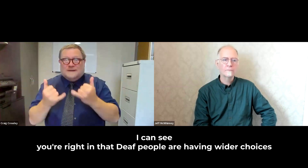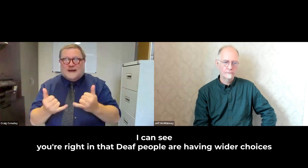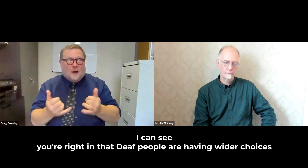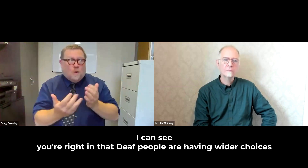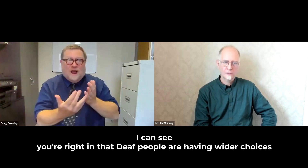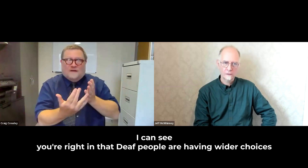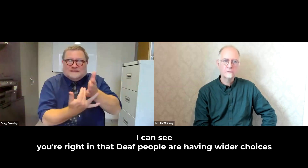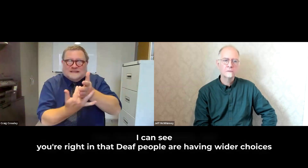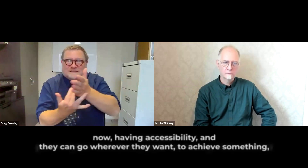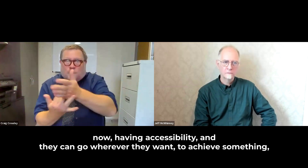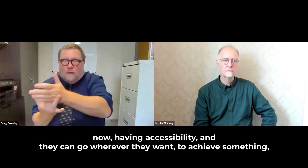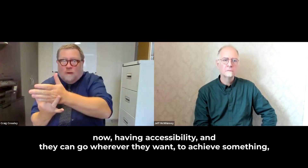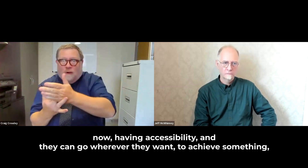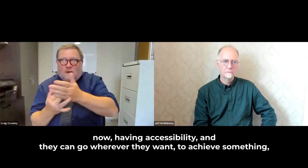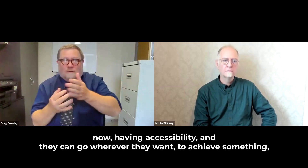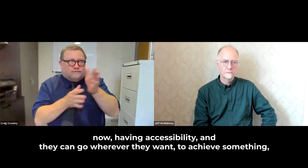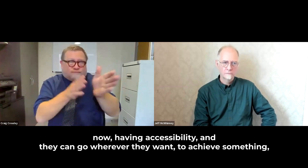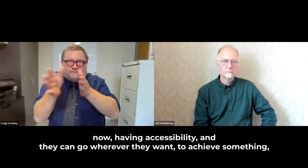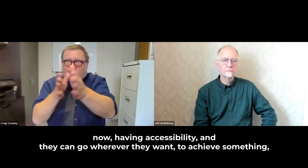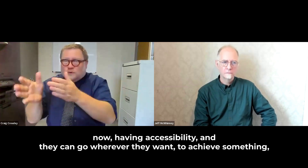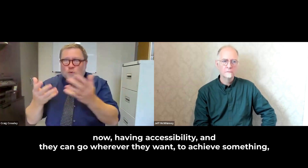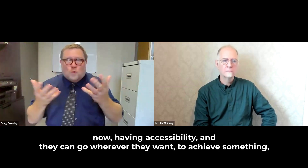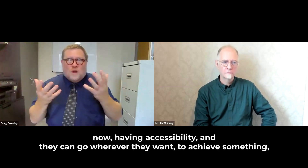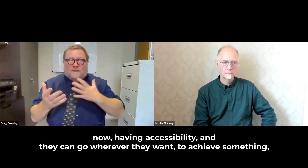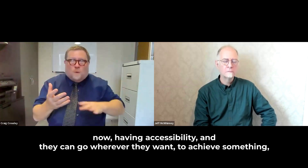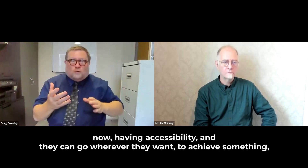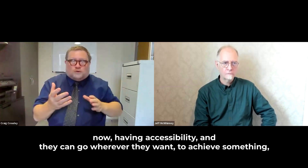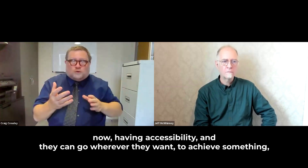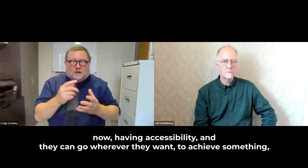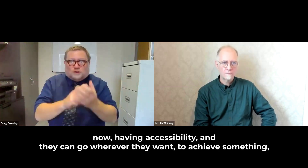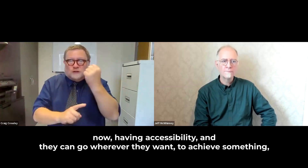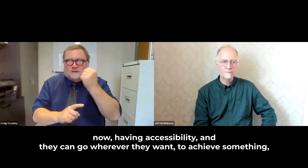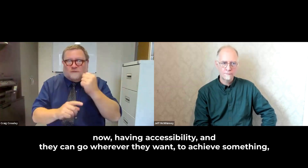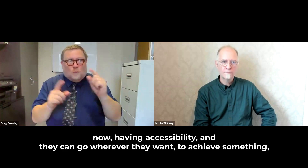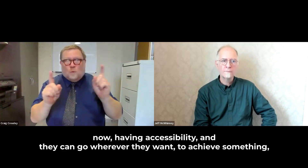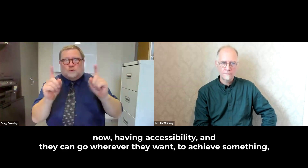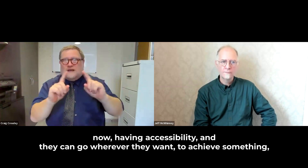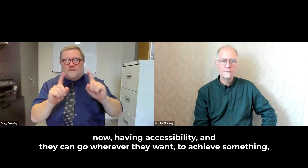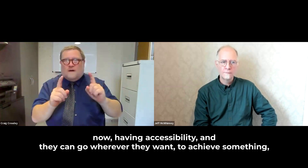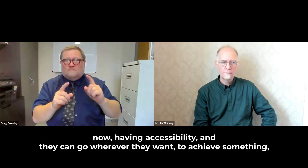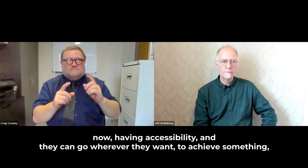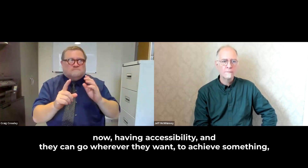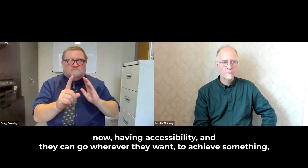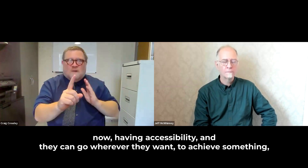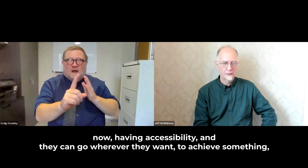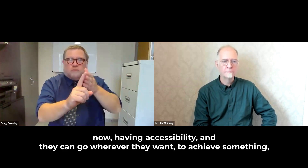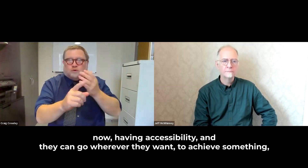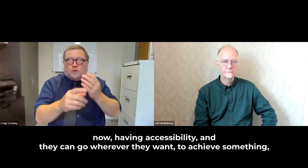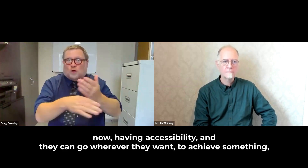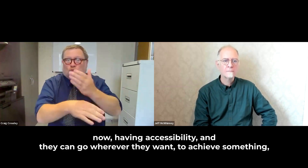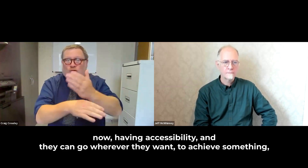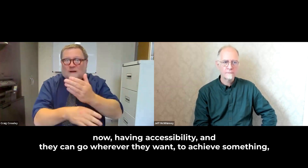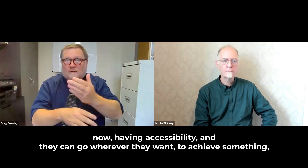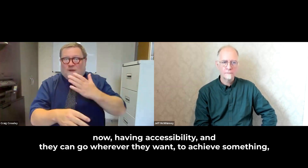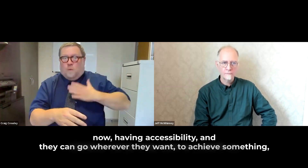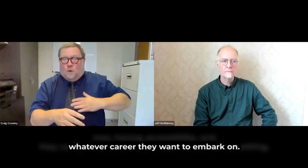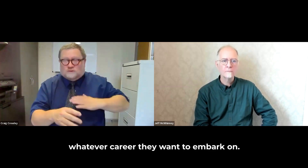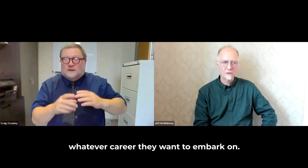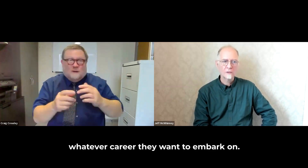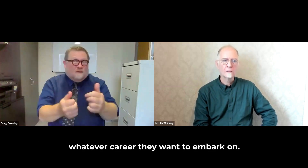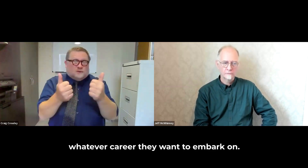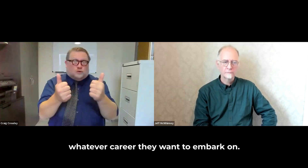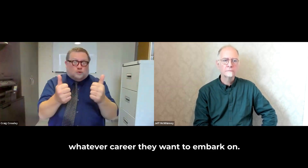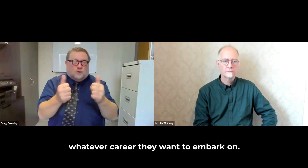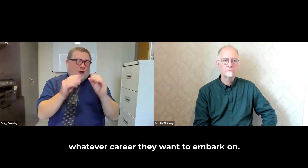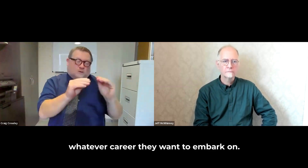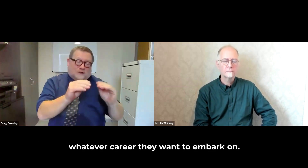having wider choices now, having accessibility, and they can go wherever they want to achieve something,